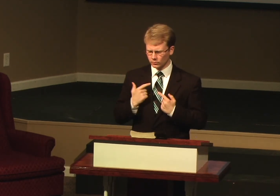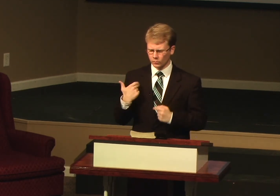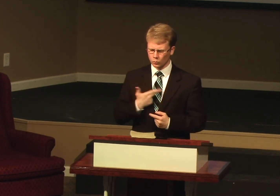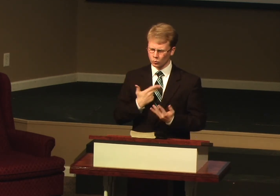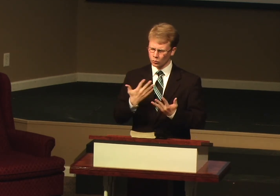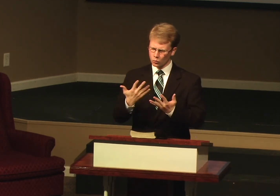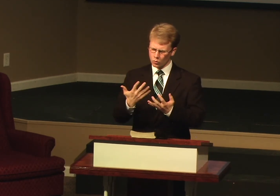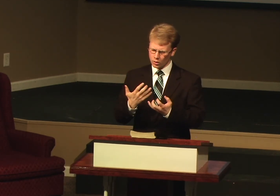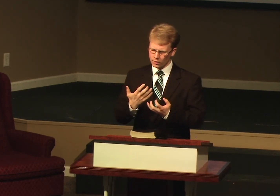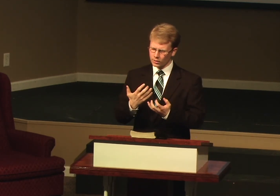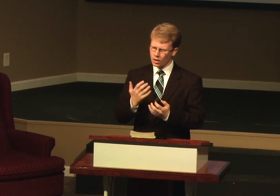with our lives.